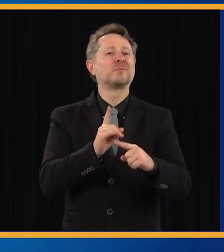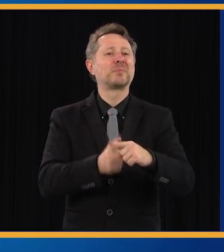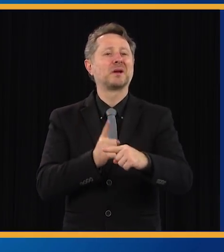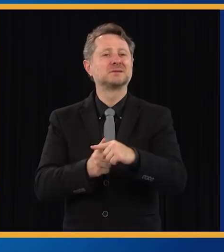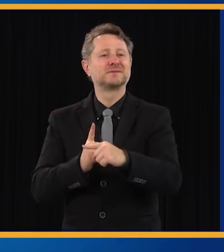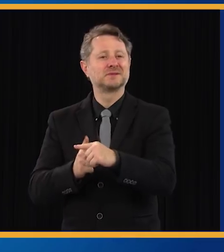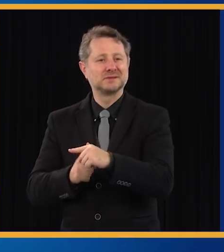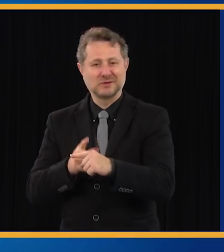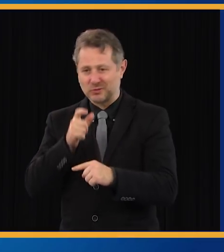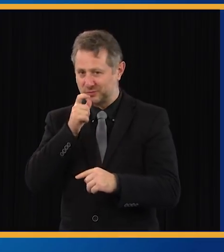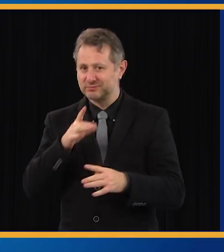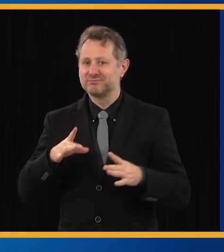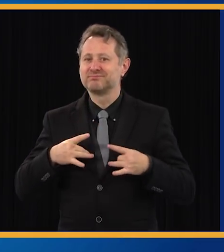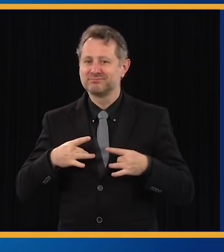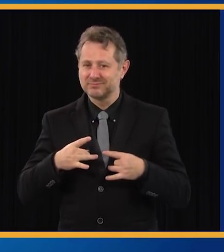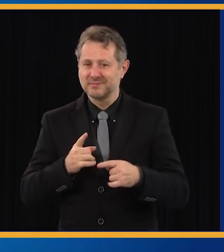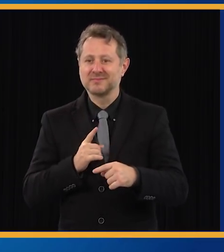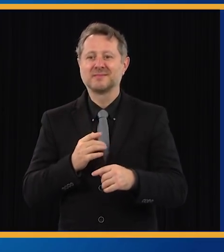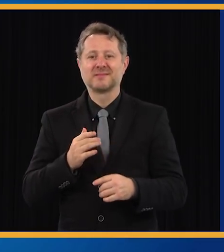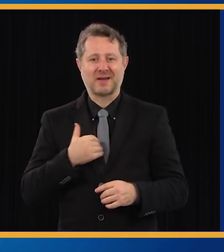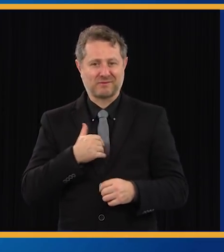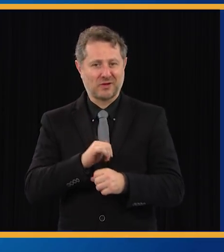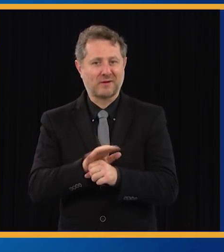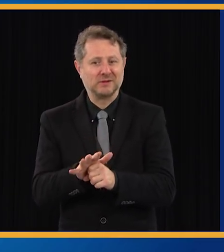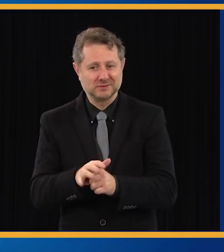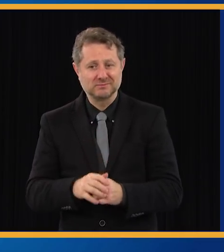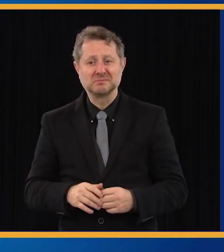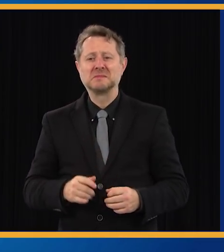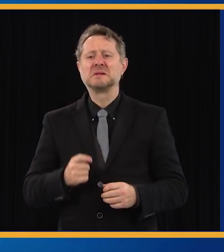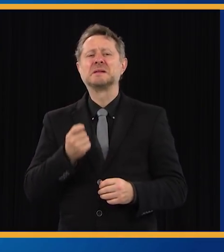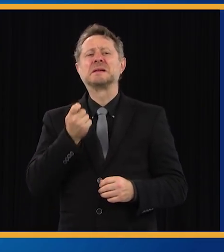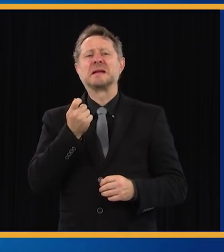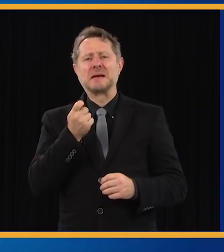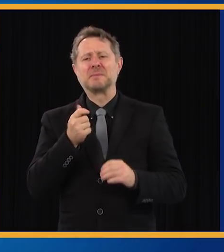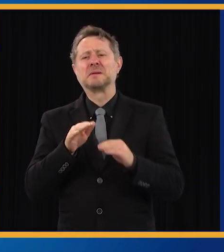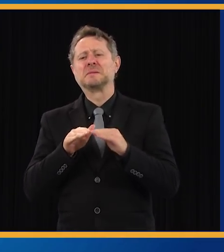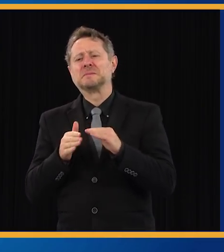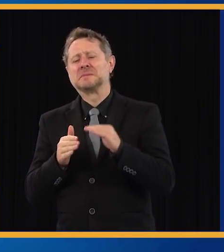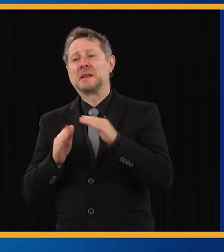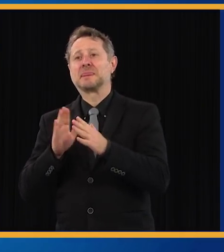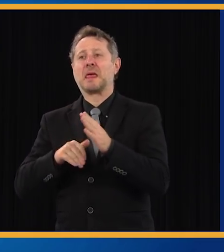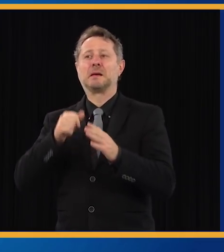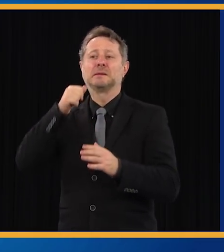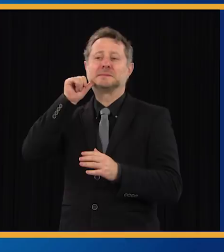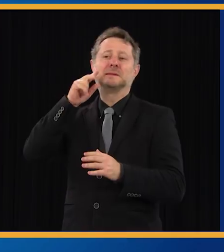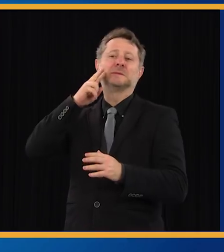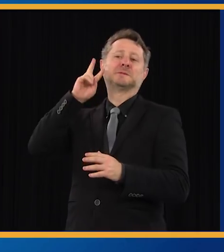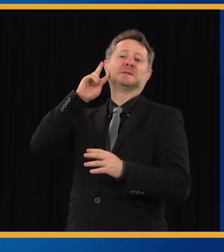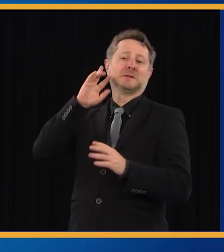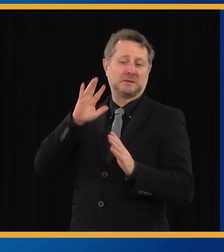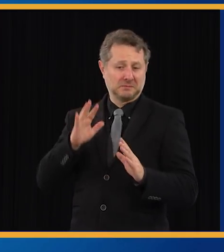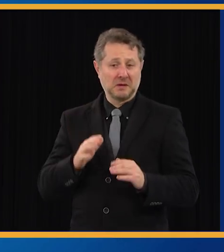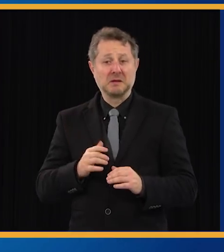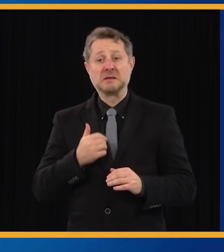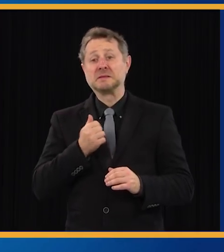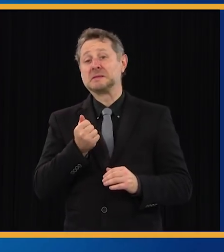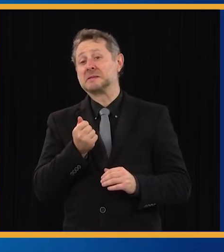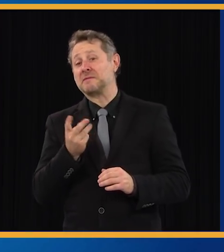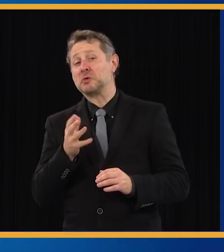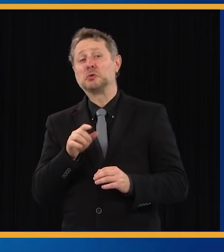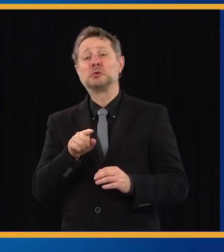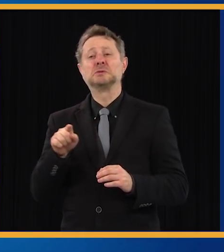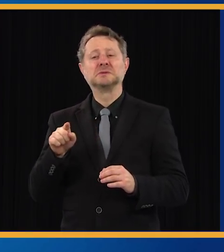perspective. Down a tad from where it was, but again, these weekend numbers sometimes are a